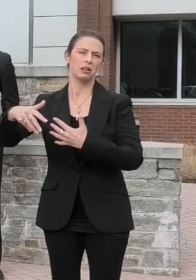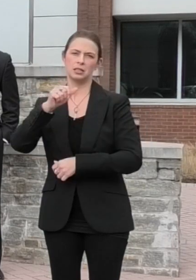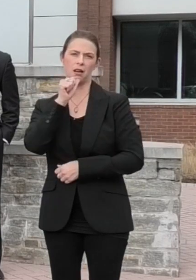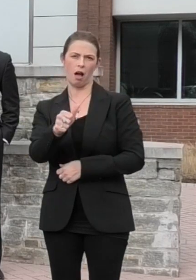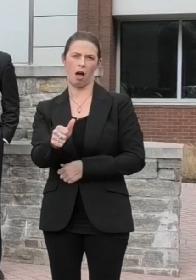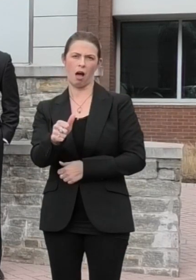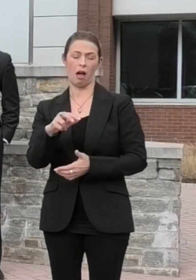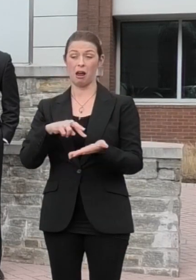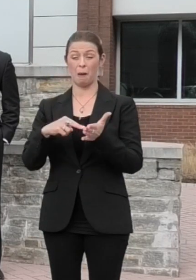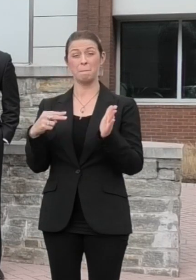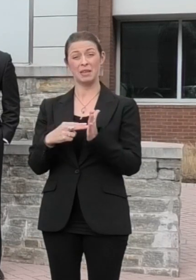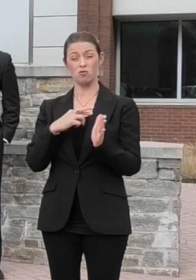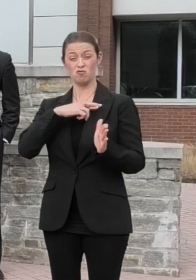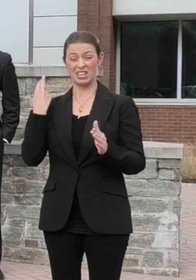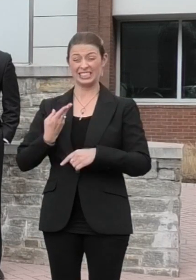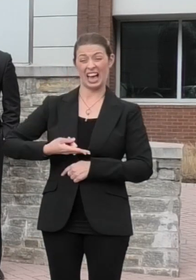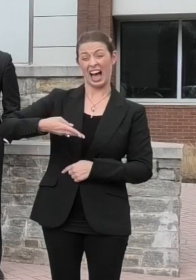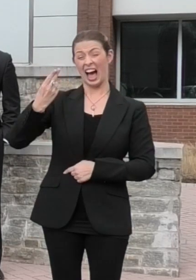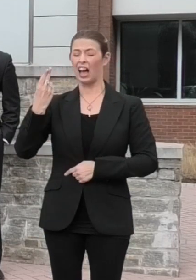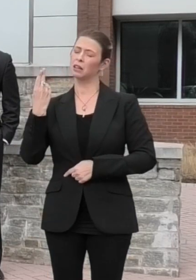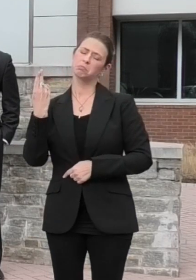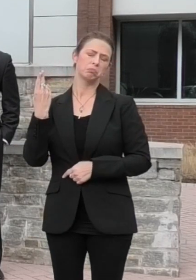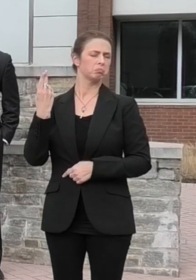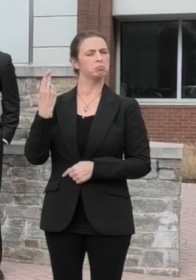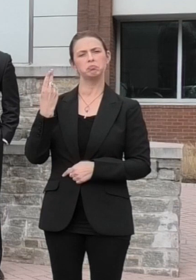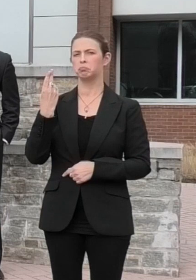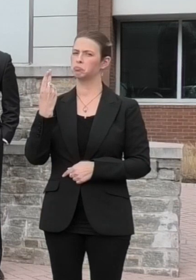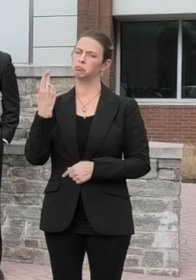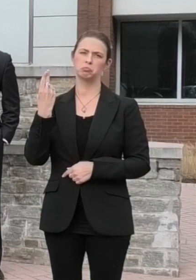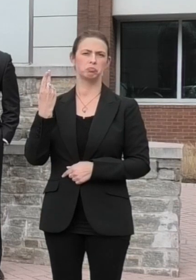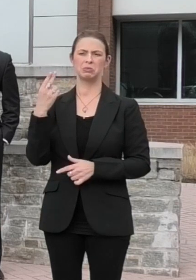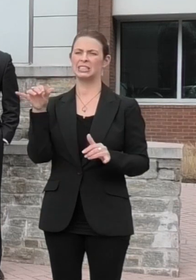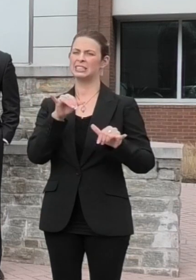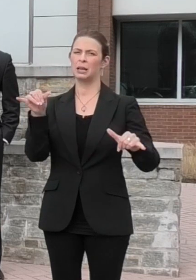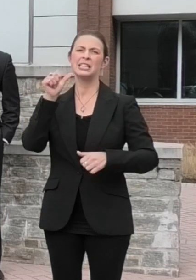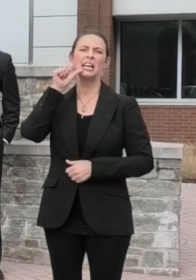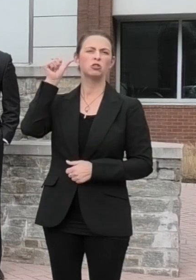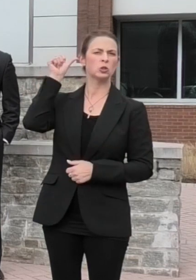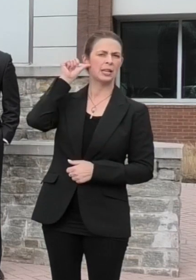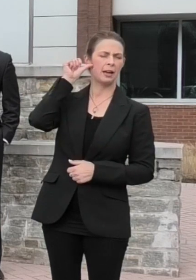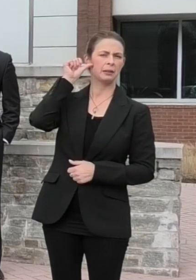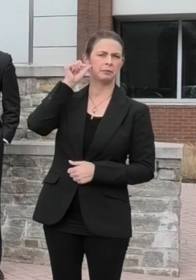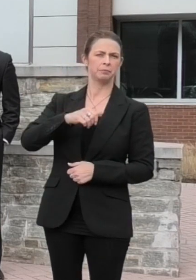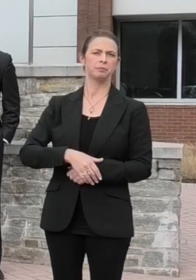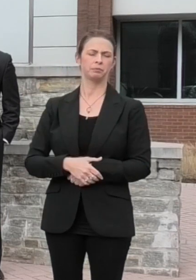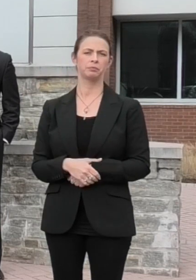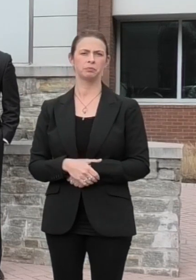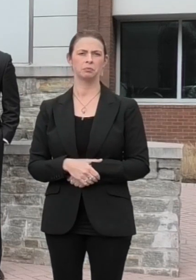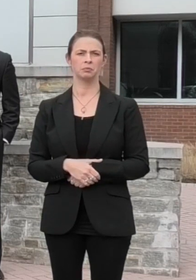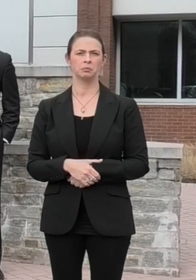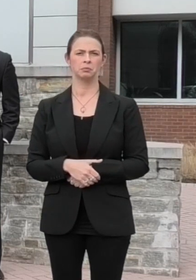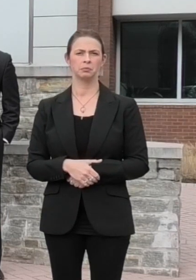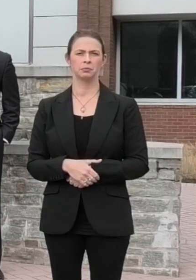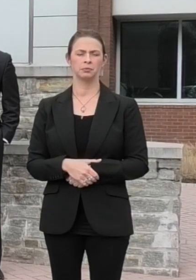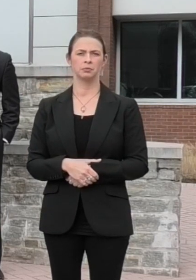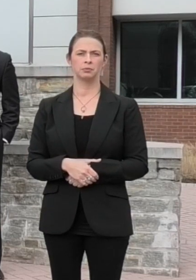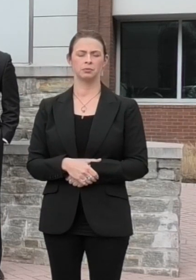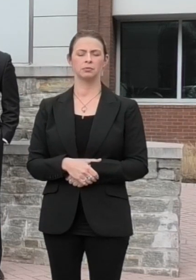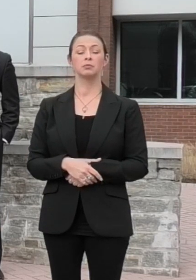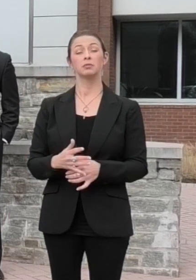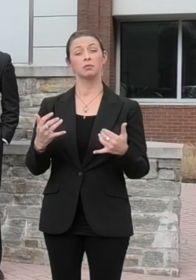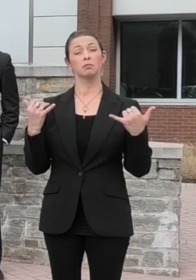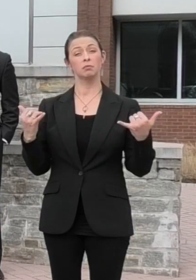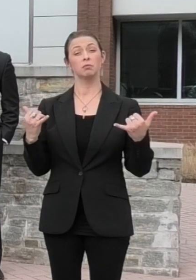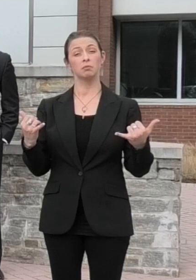additional risk to the general public at this time compared to yesterday when we had no confirmed cases. This is a time